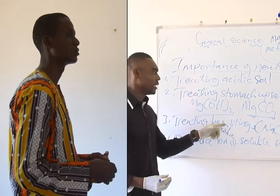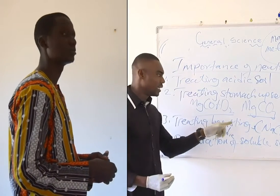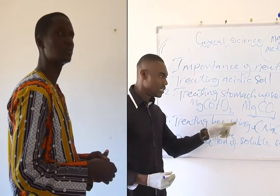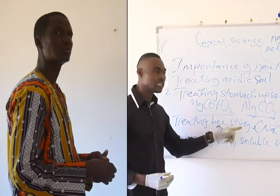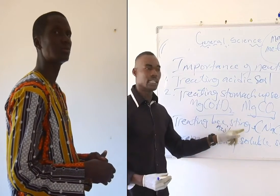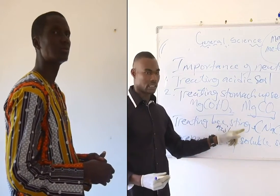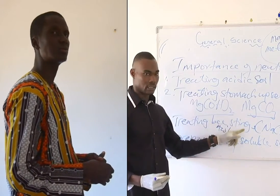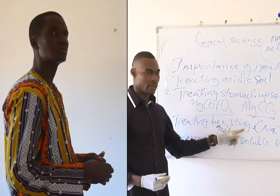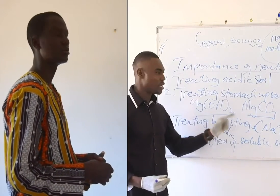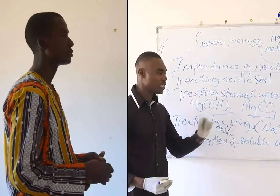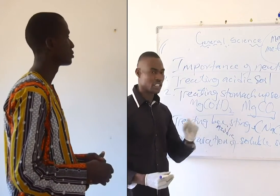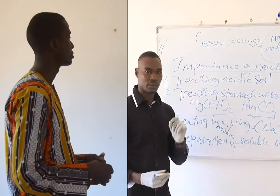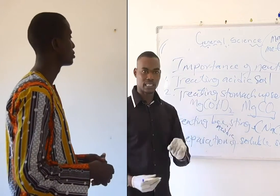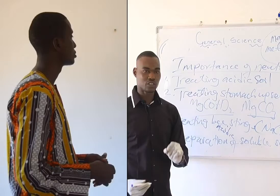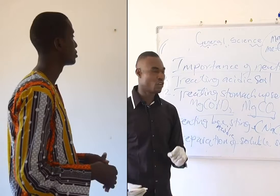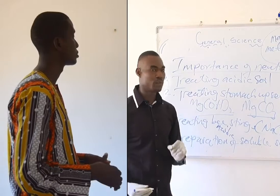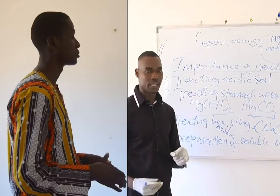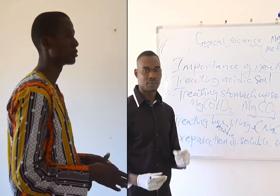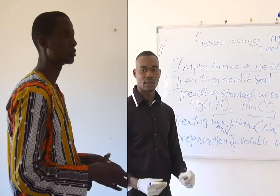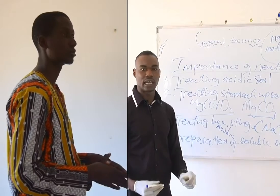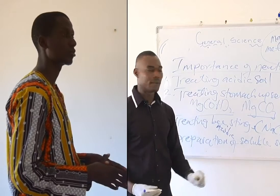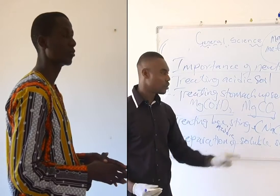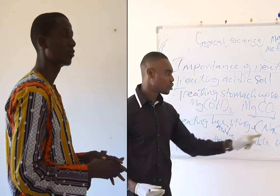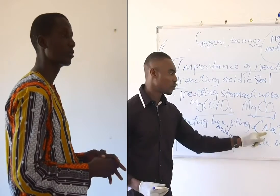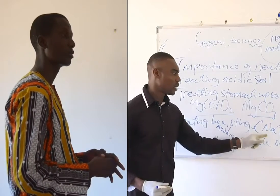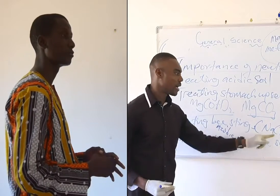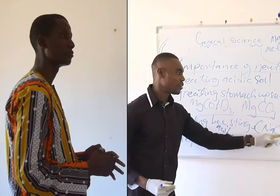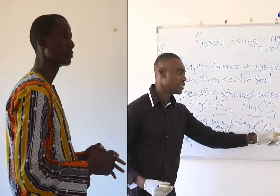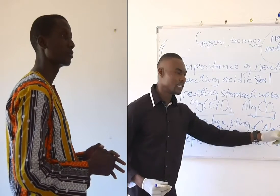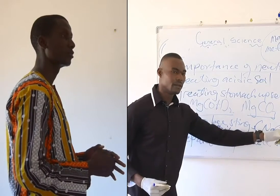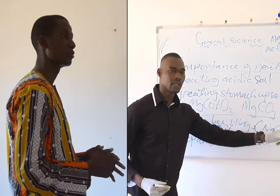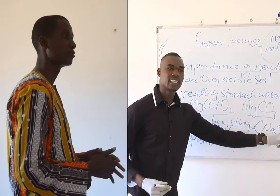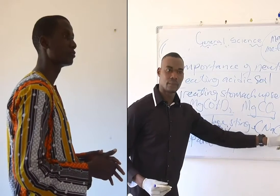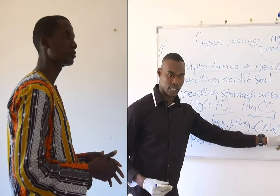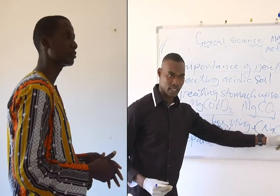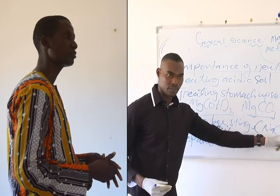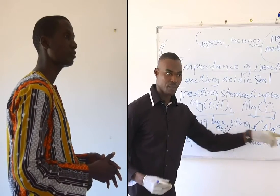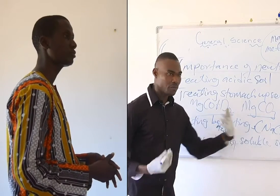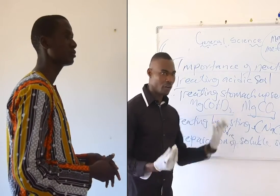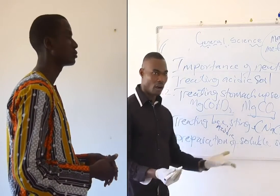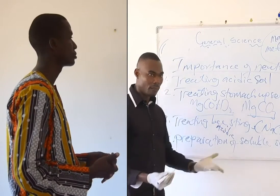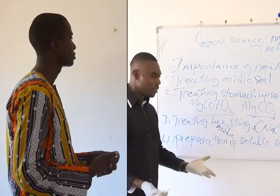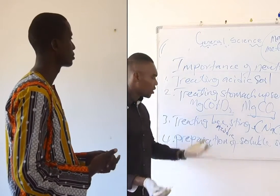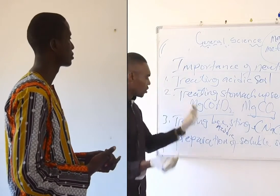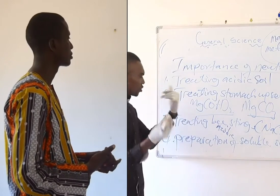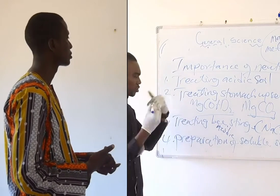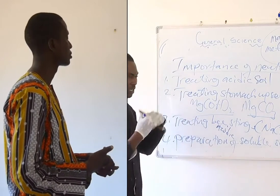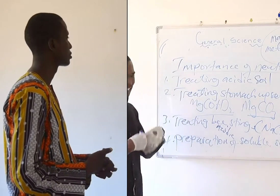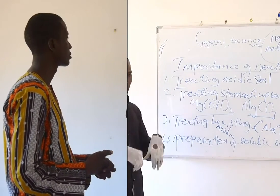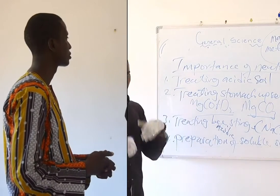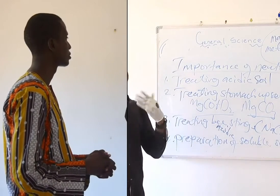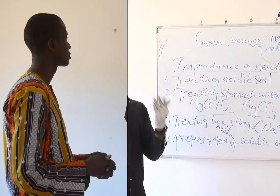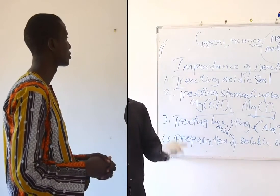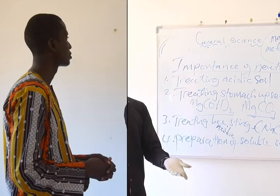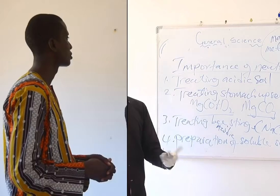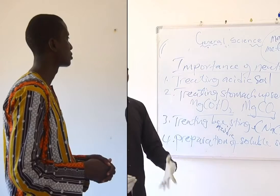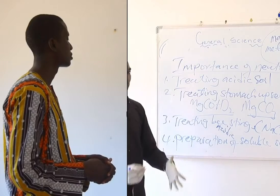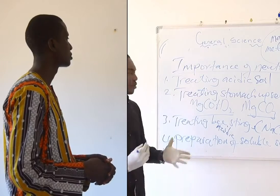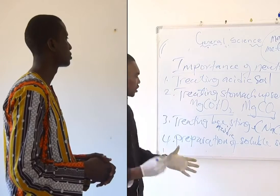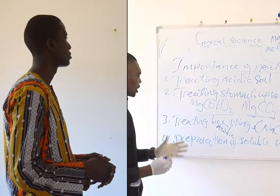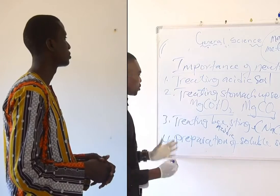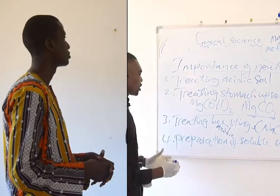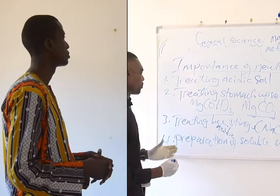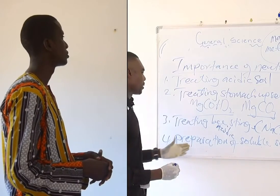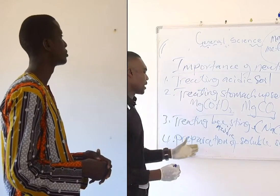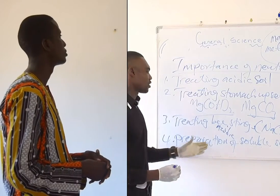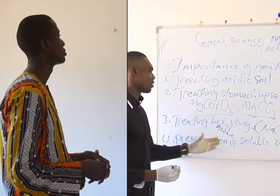what? Bee stings, by using a substance called baking powder, sodium hydrogen carbonate. 4, neutralization is important. Why?